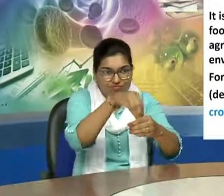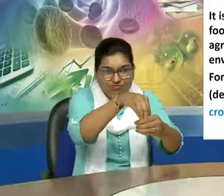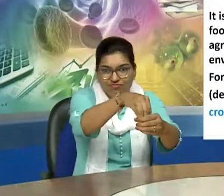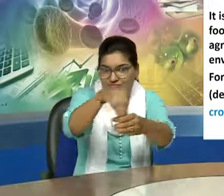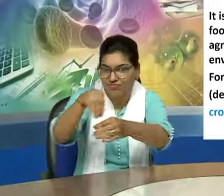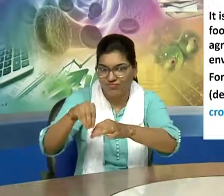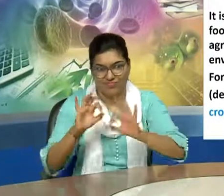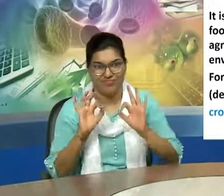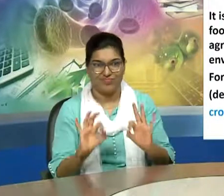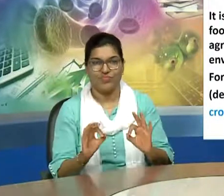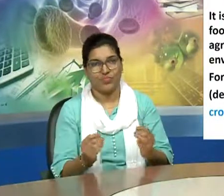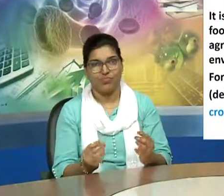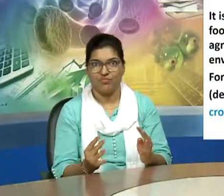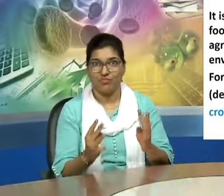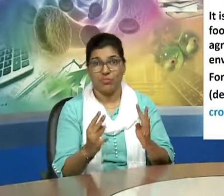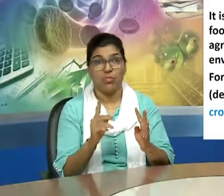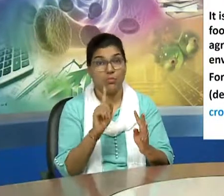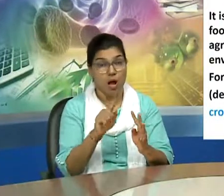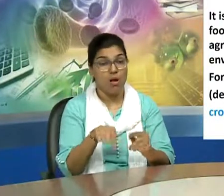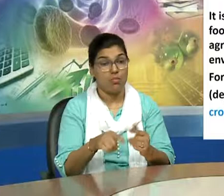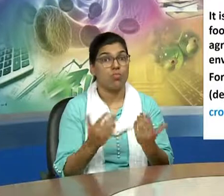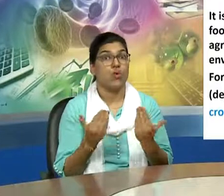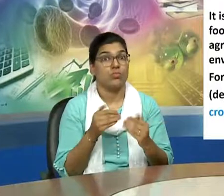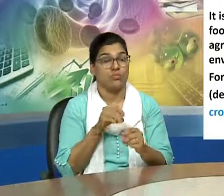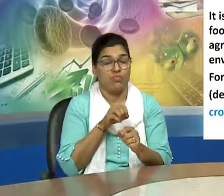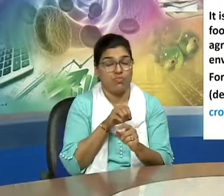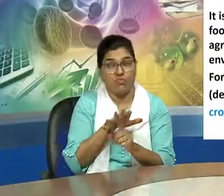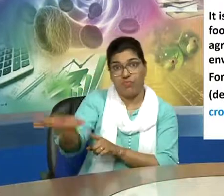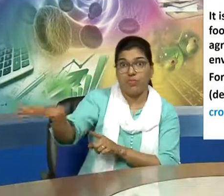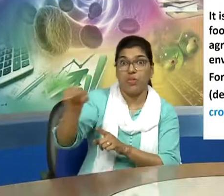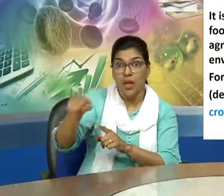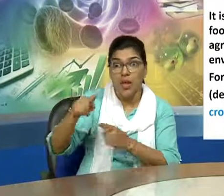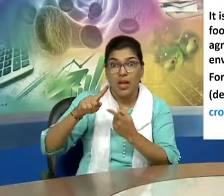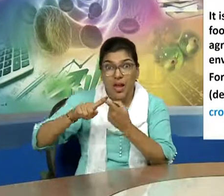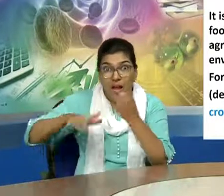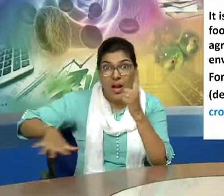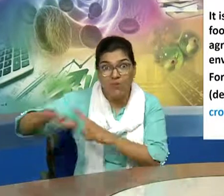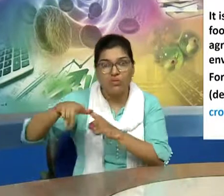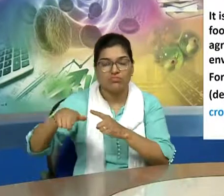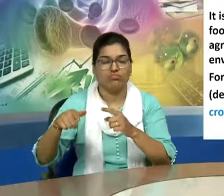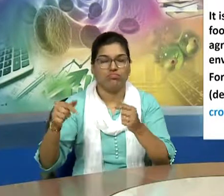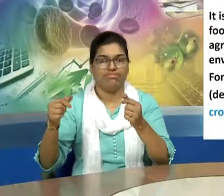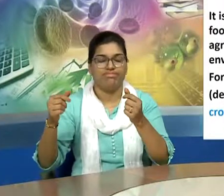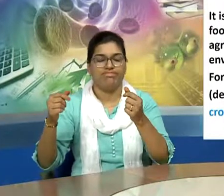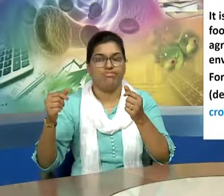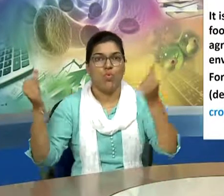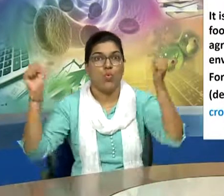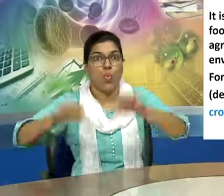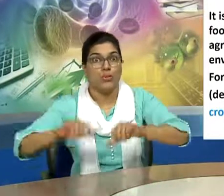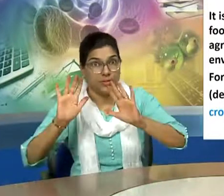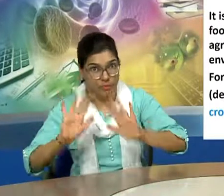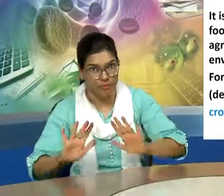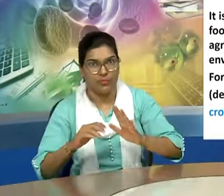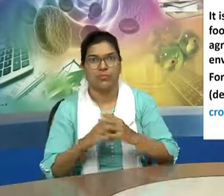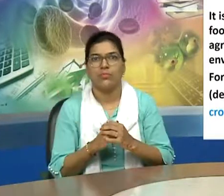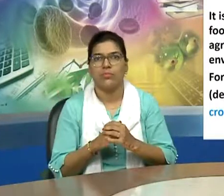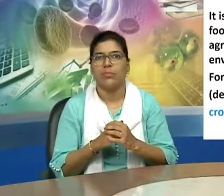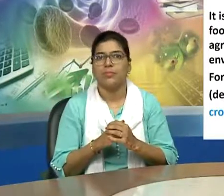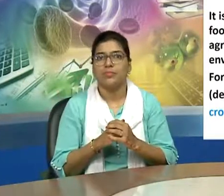understand the impact of modernized agriculture on environment.